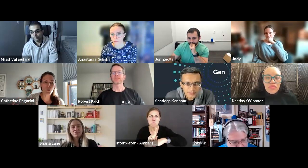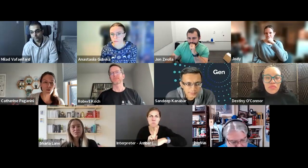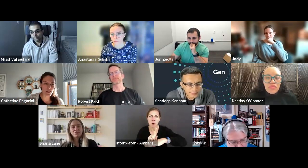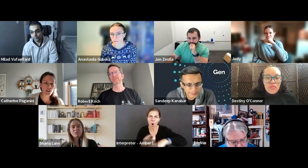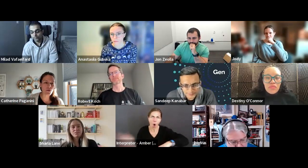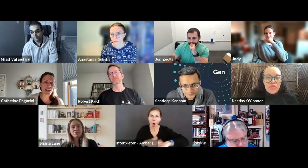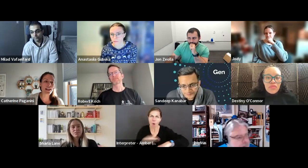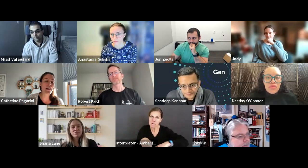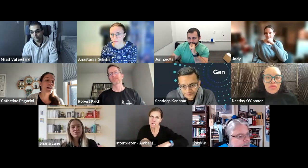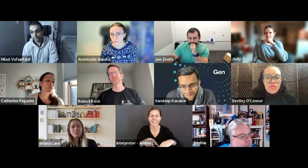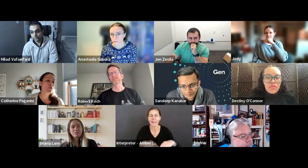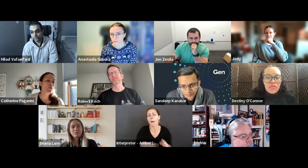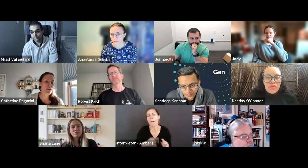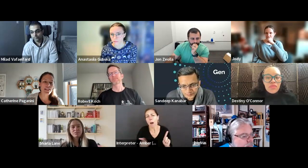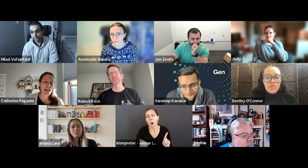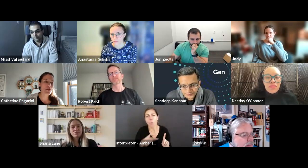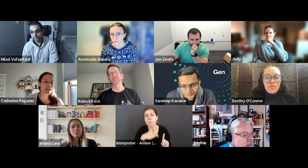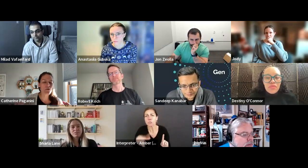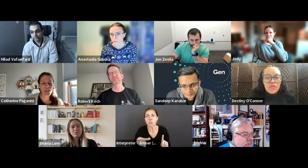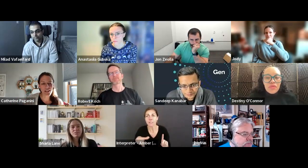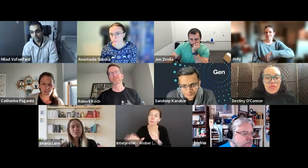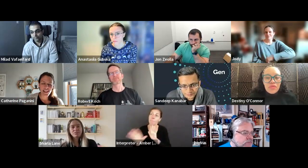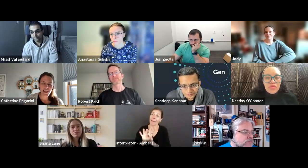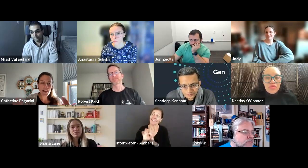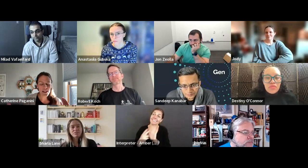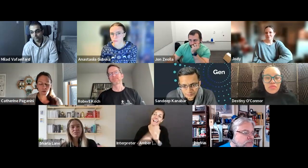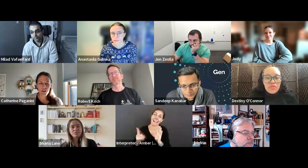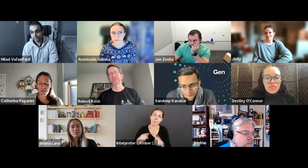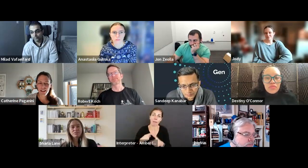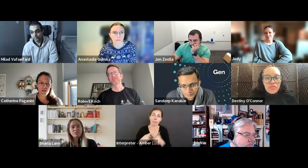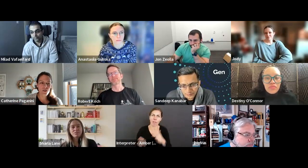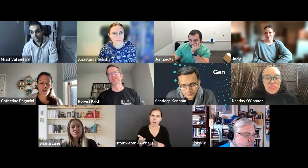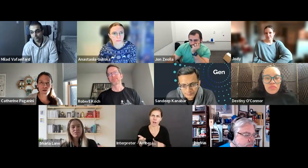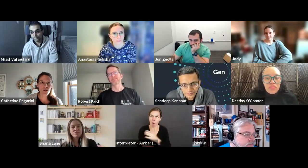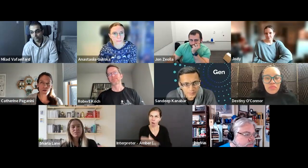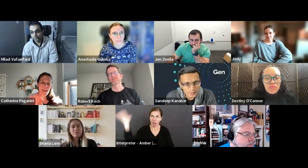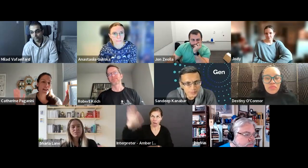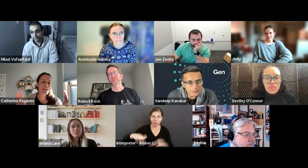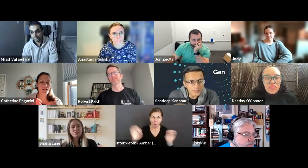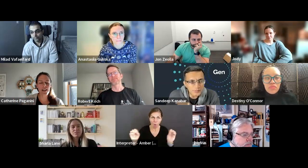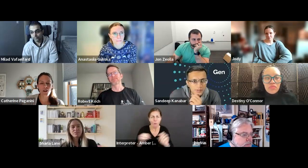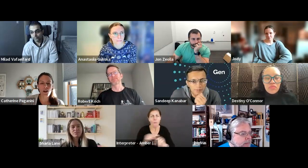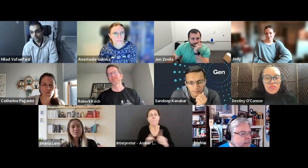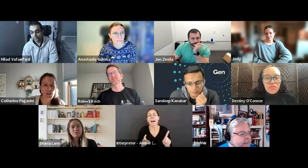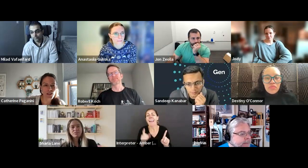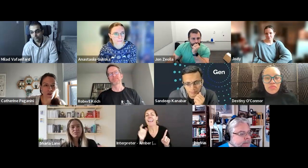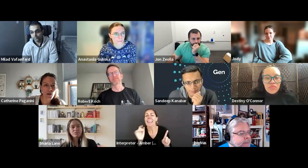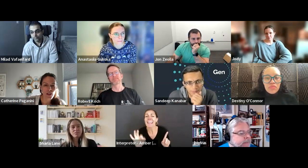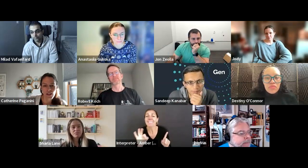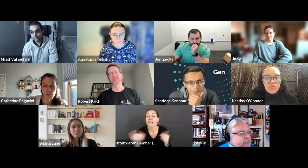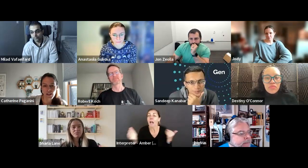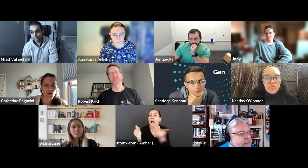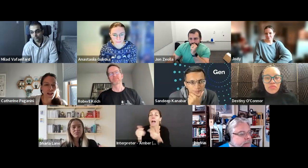and then never be there, right? Like, but there are like times when it's really like we're like closer to the end, it's like not as busy,